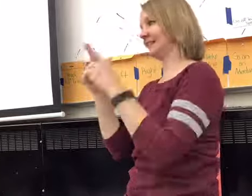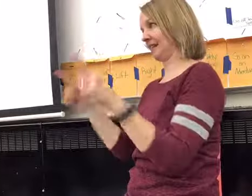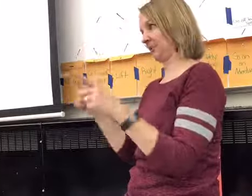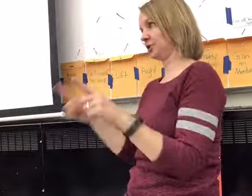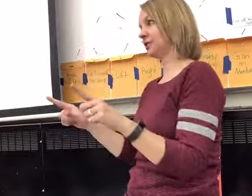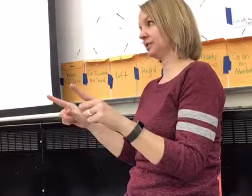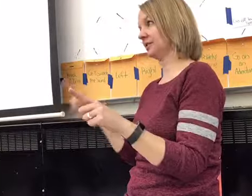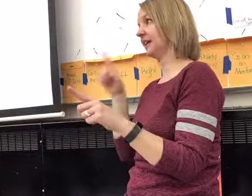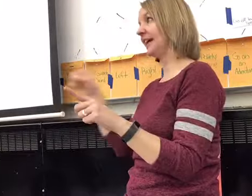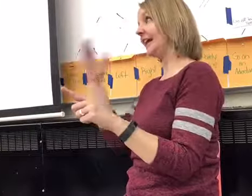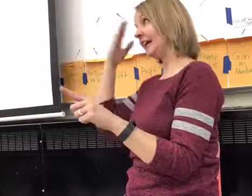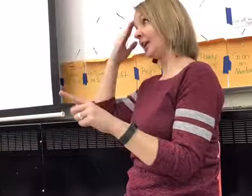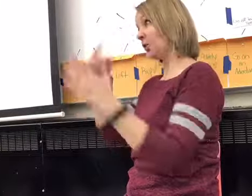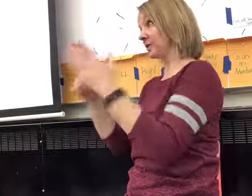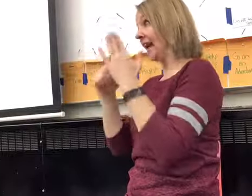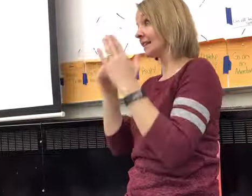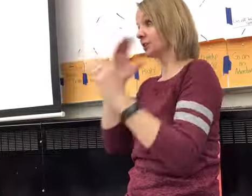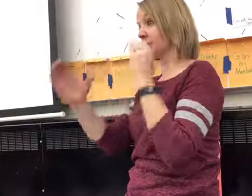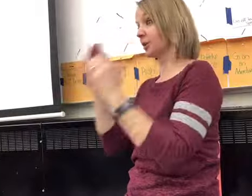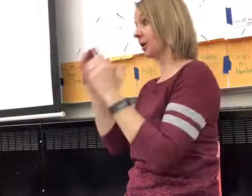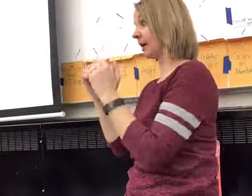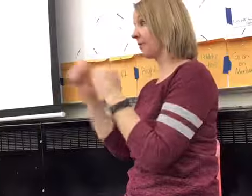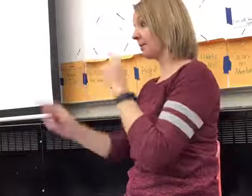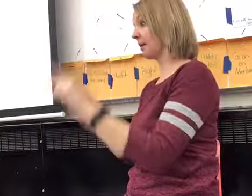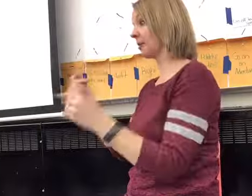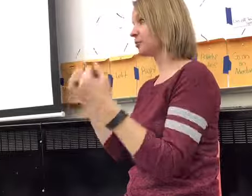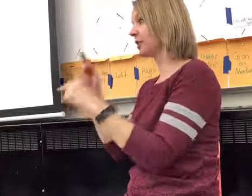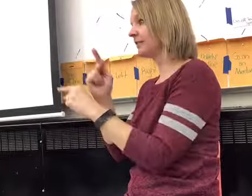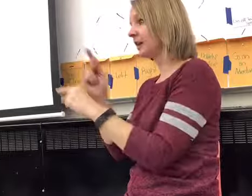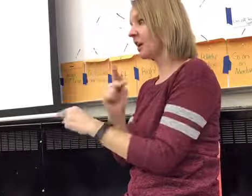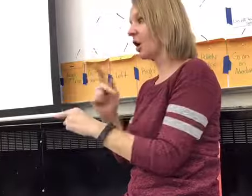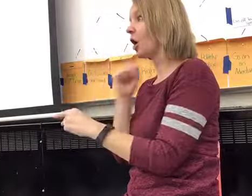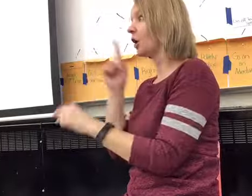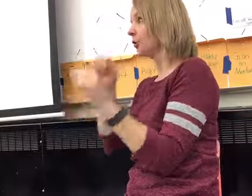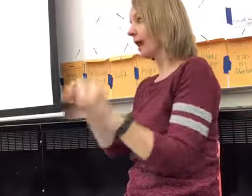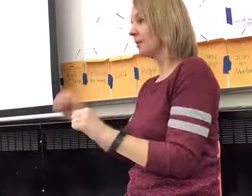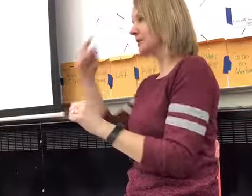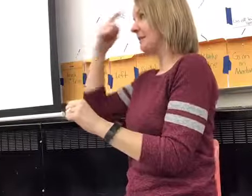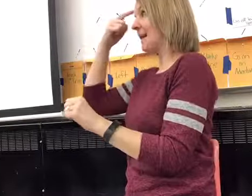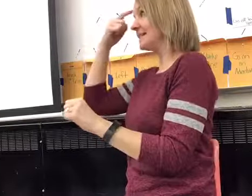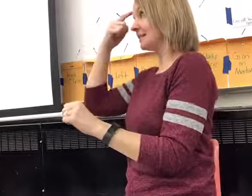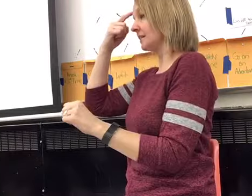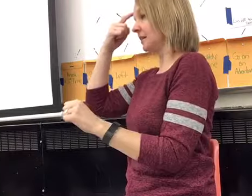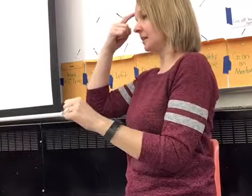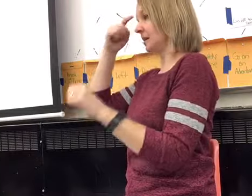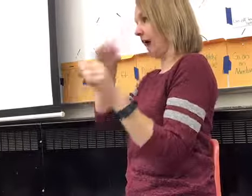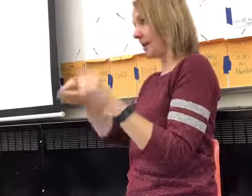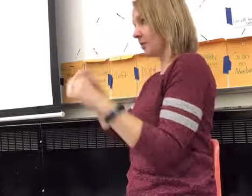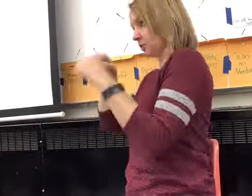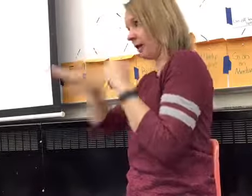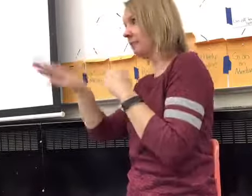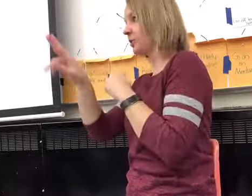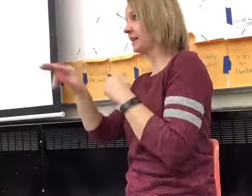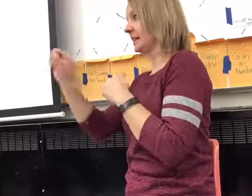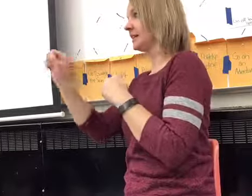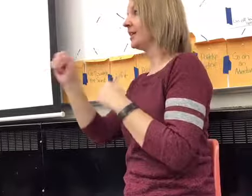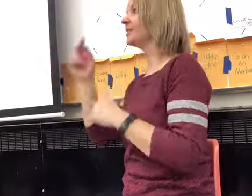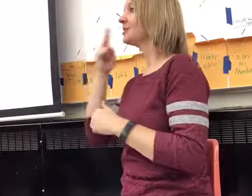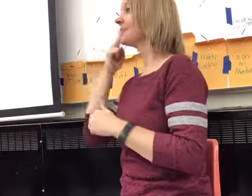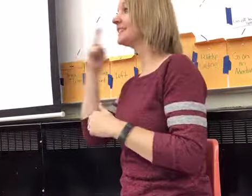that he needs to be able to communicate with these people and figure out, are they able to mentally come into the United States? So we're going to see if you guys can mentally come